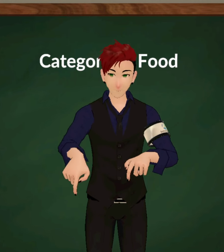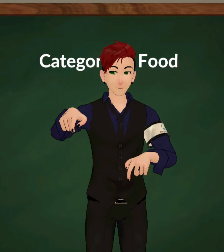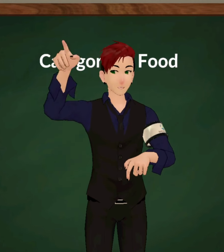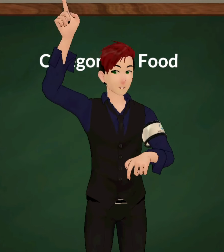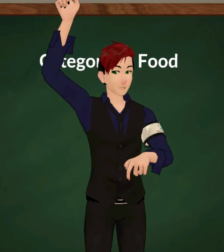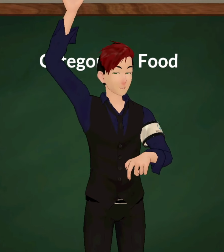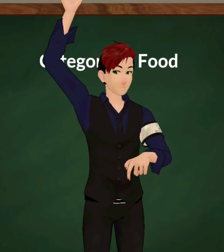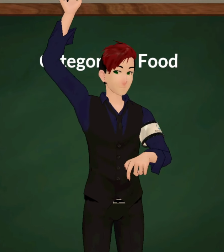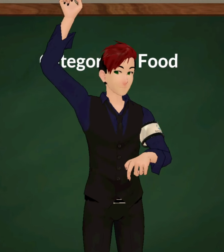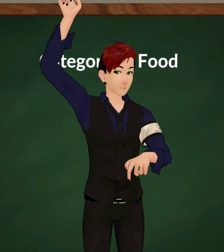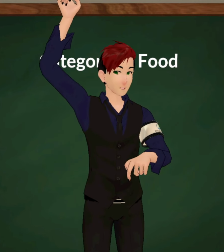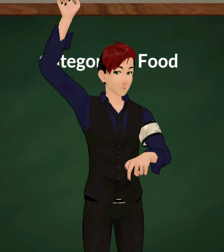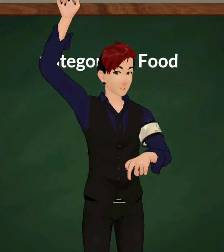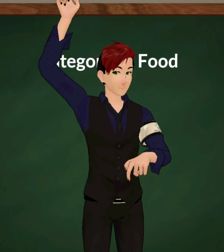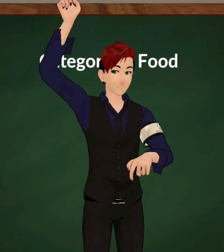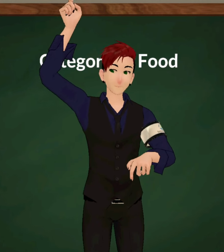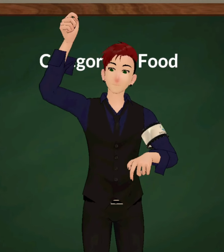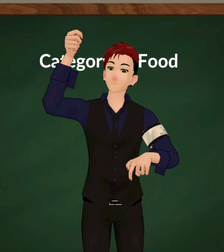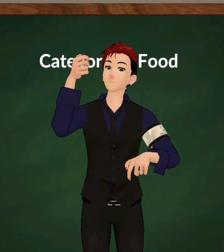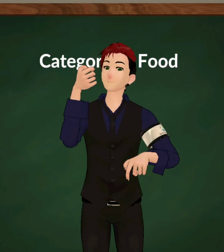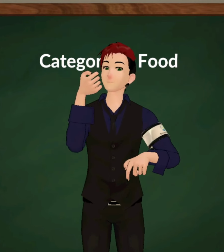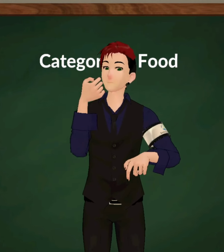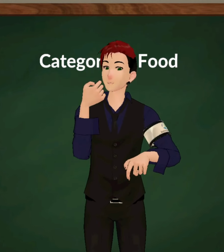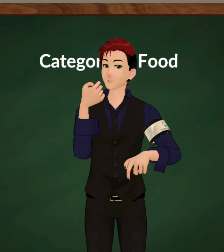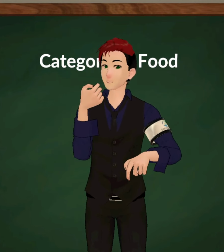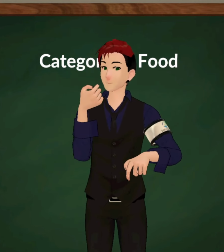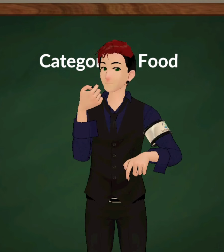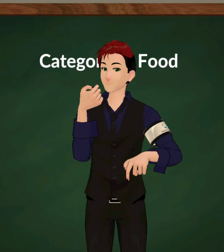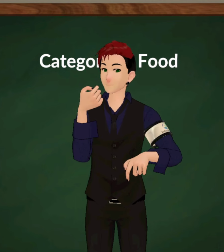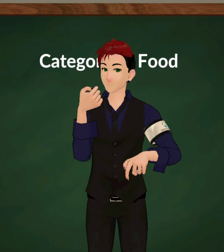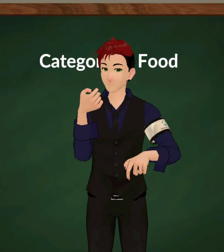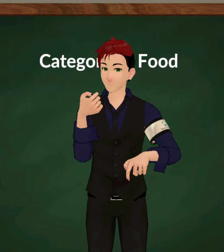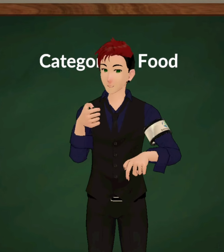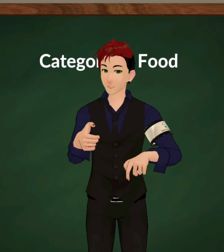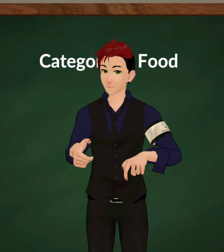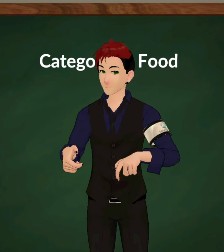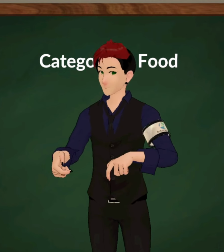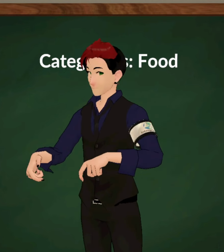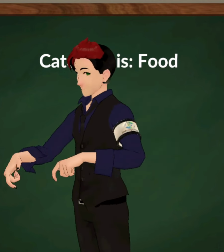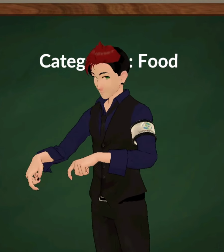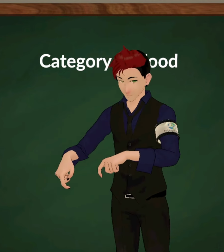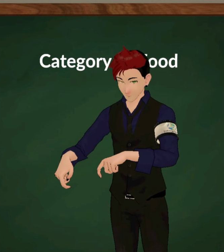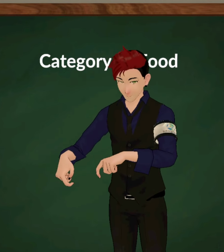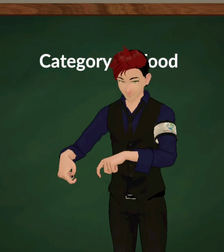No. Category is Yeah. Oh yeah, yeah, yeah. There we go. food. All right. Oh no.